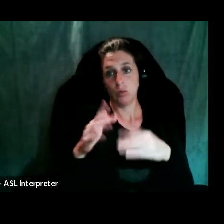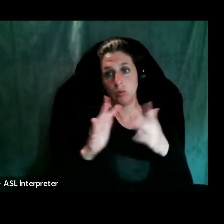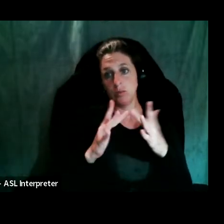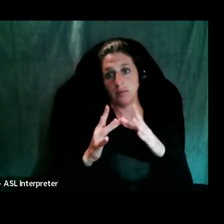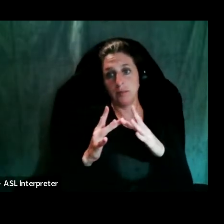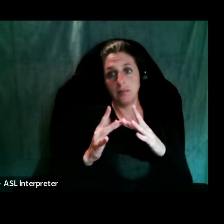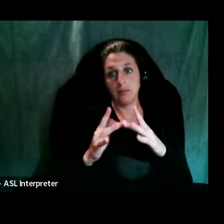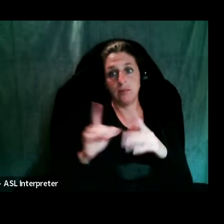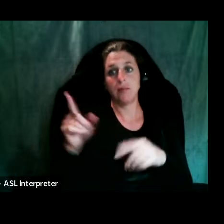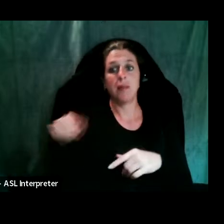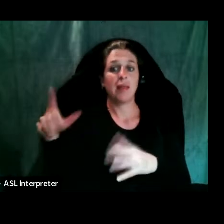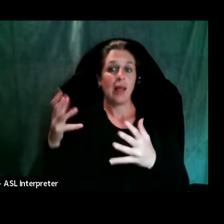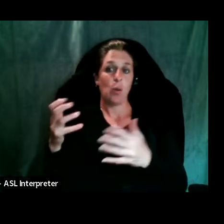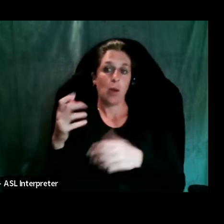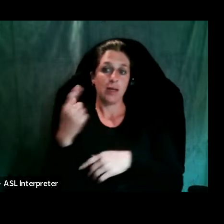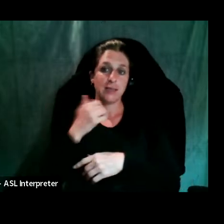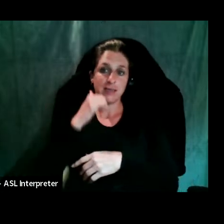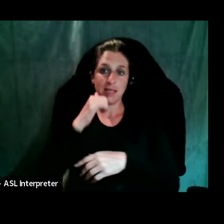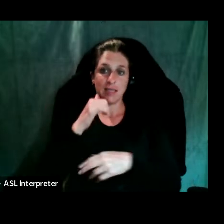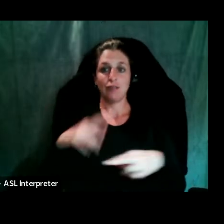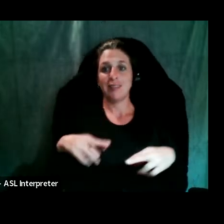them daily. Like a resident cat.